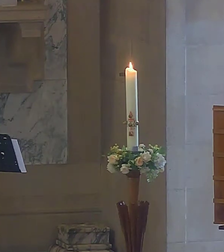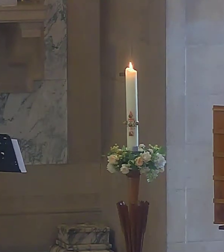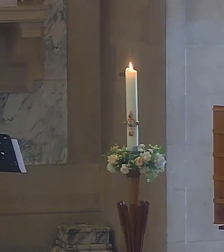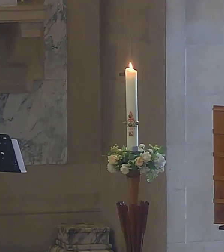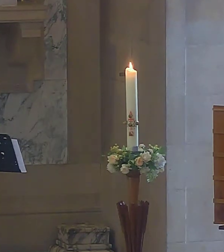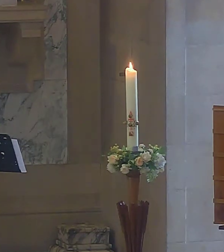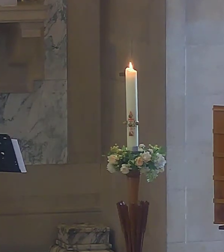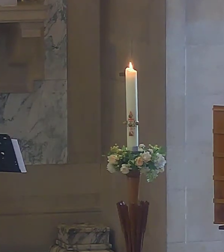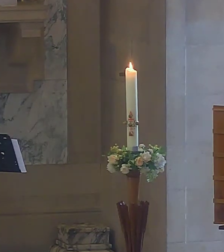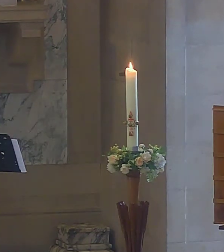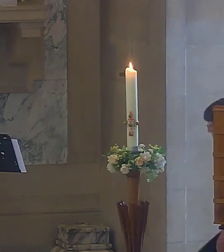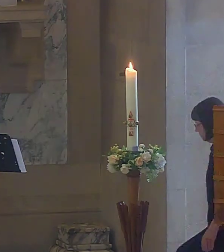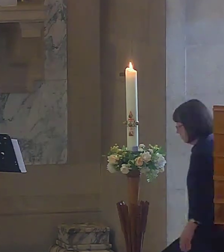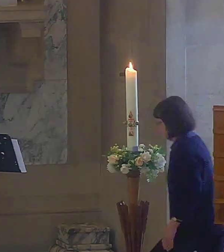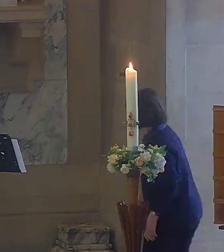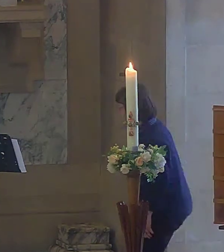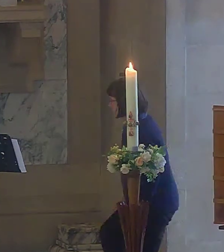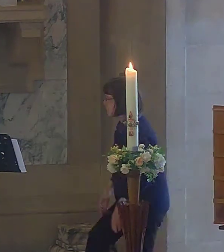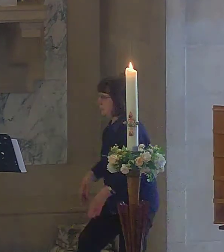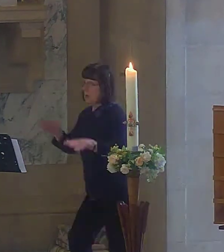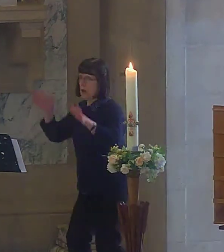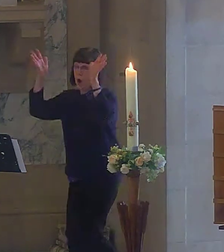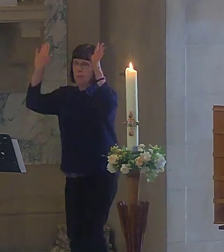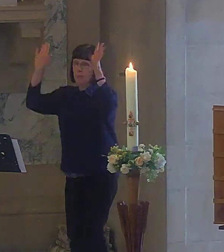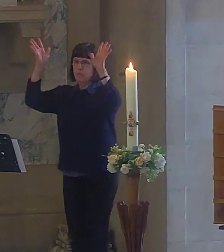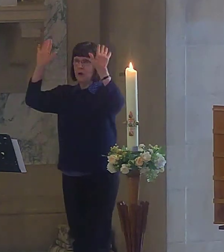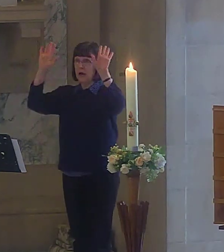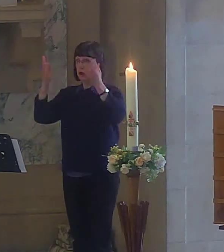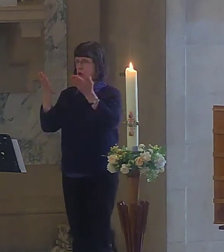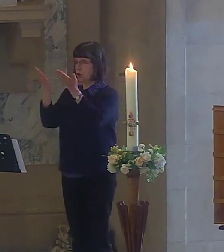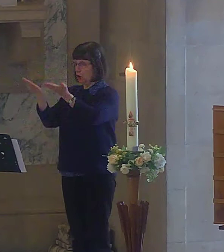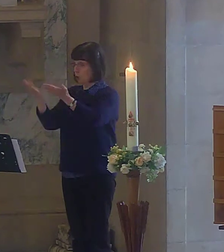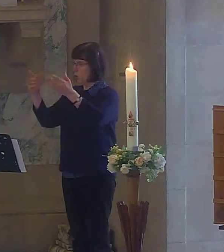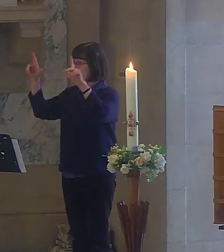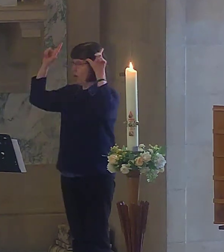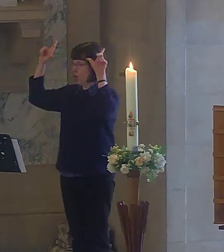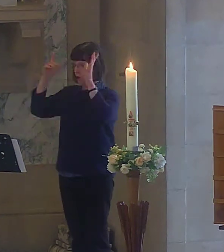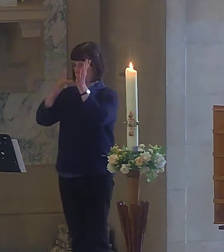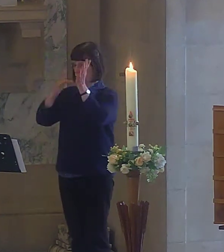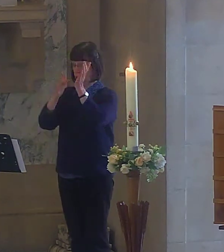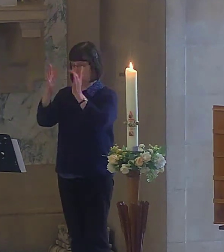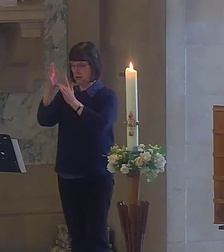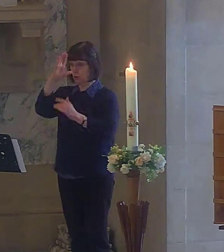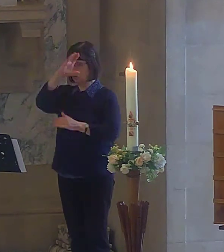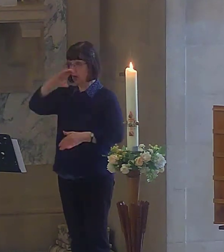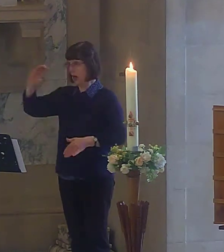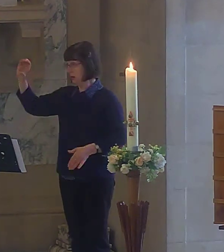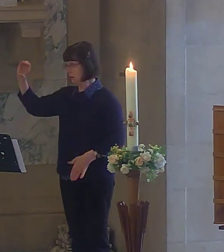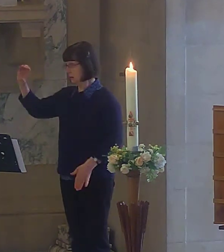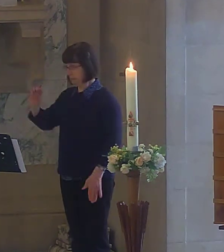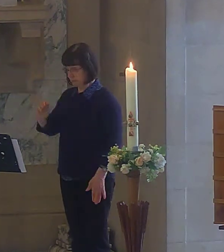The Gospel of the Lord. Praise to you, Lord Jesus Christ.